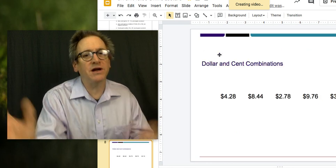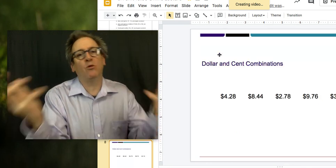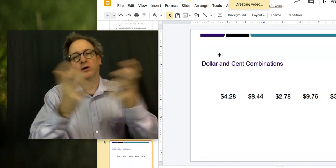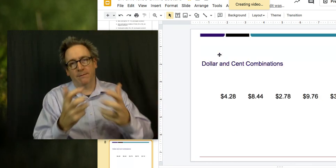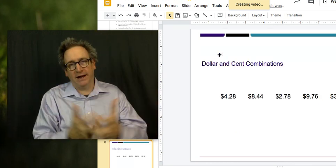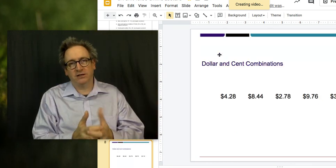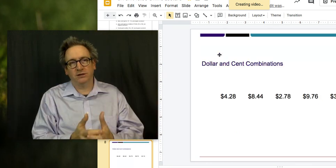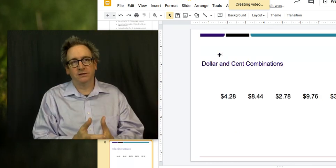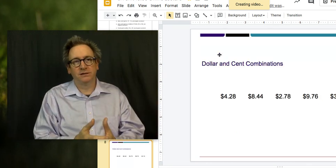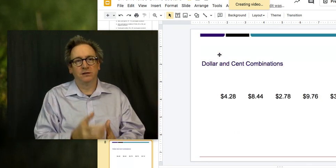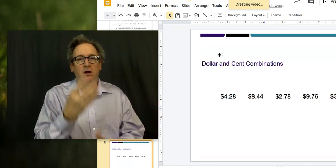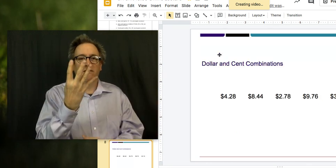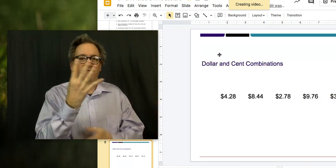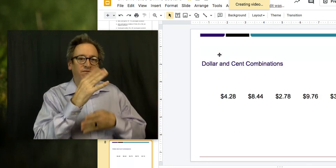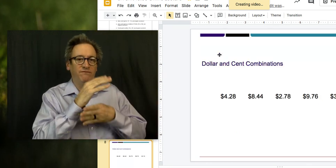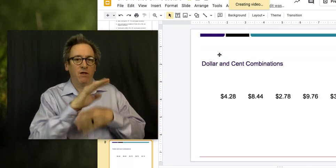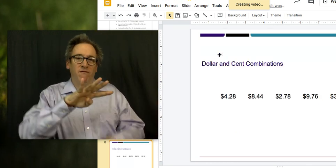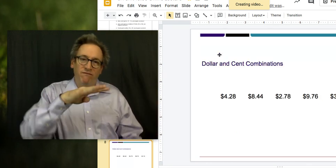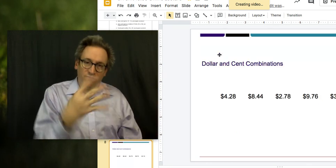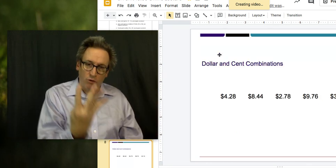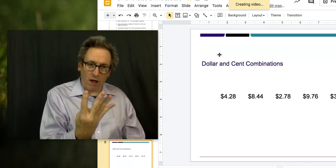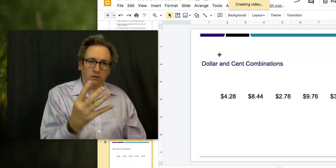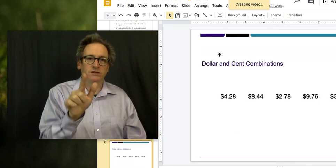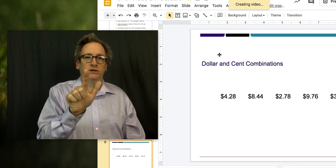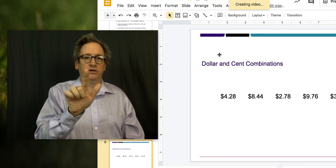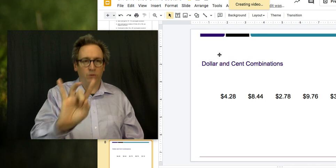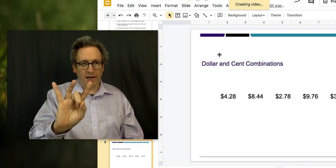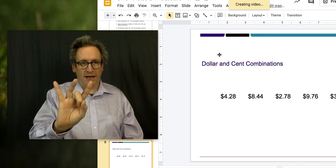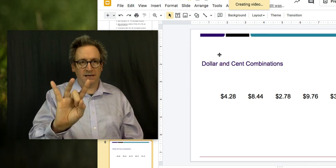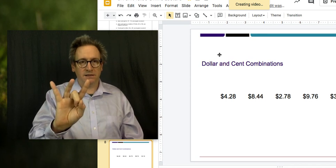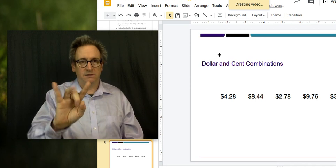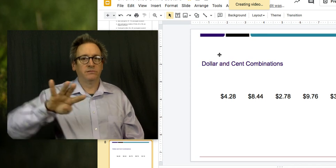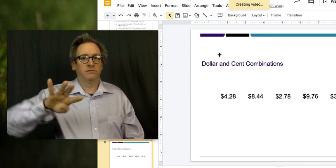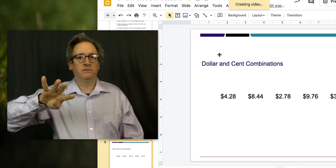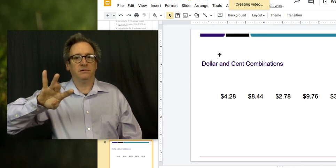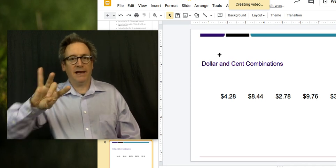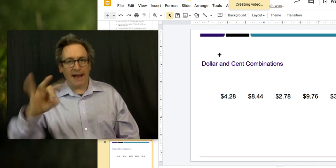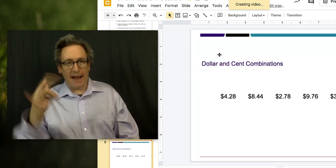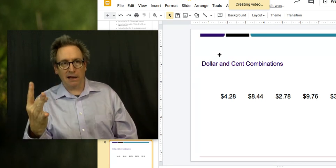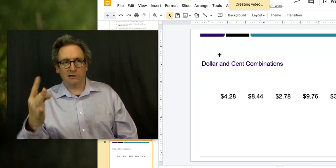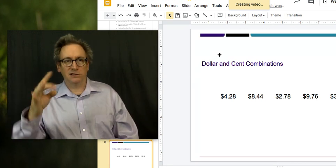So now more combinations. $4.28.